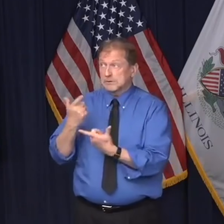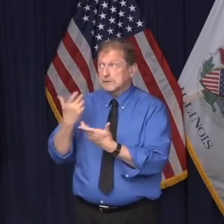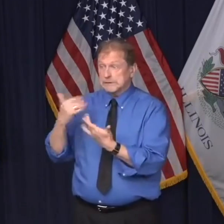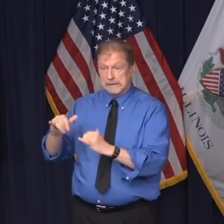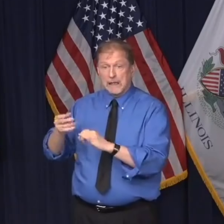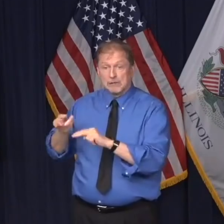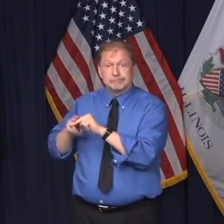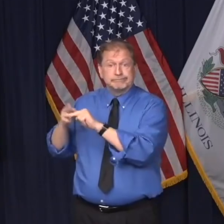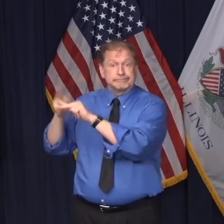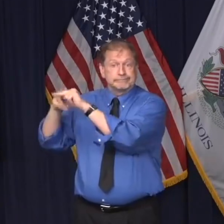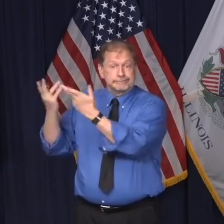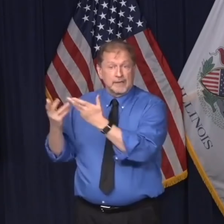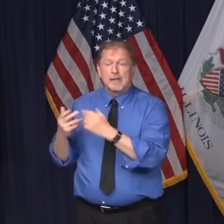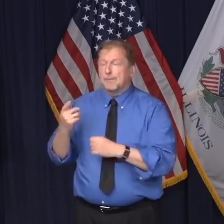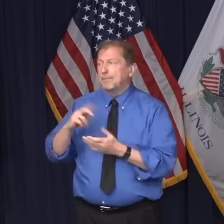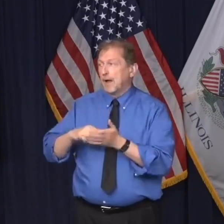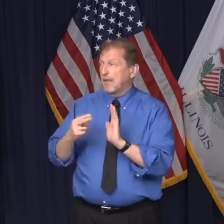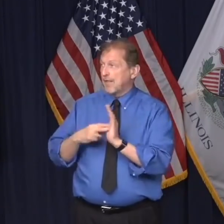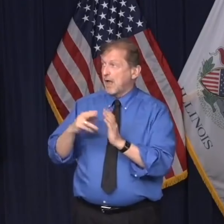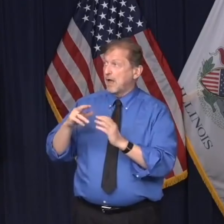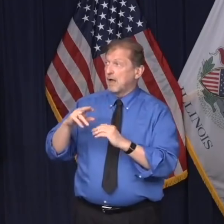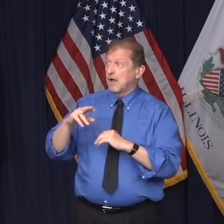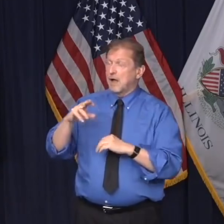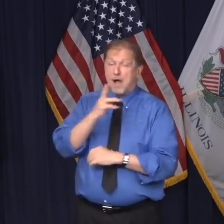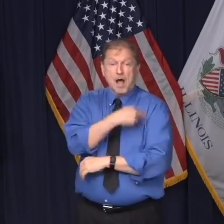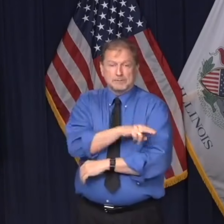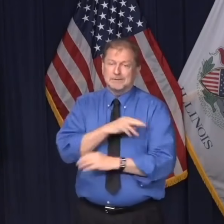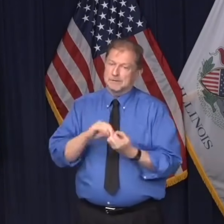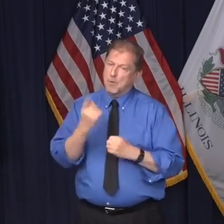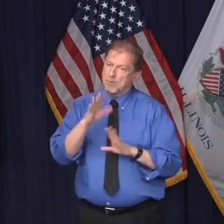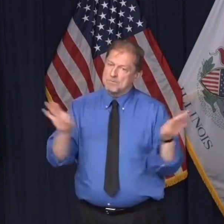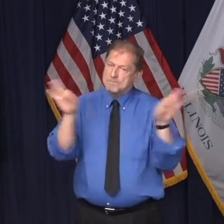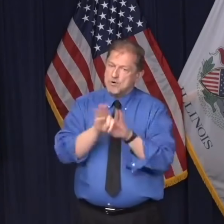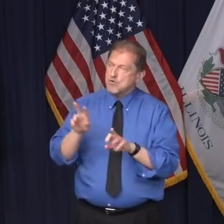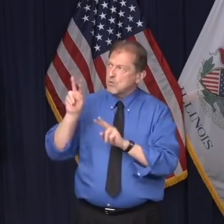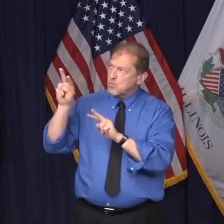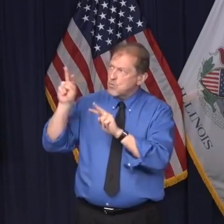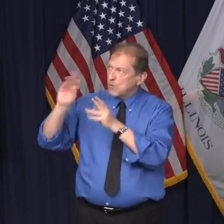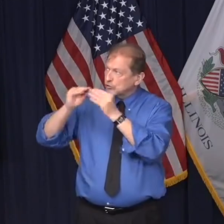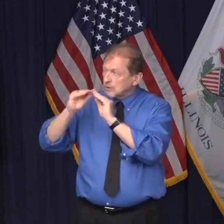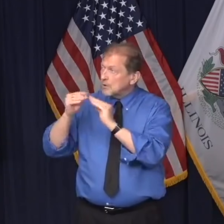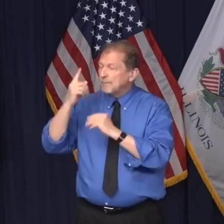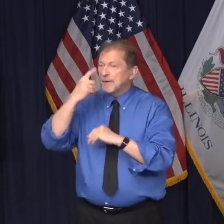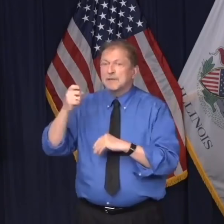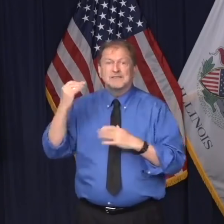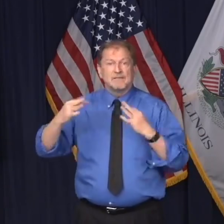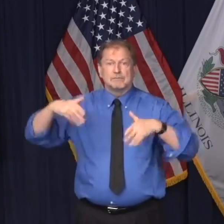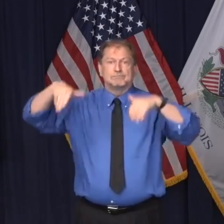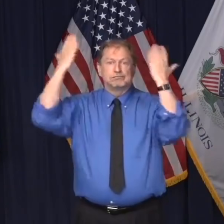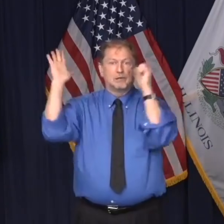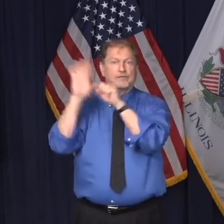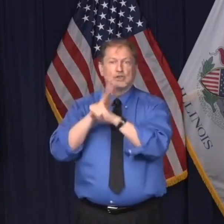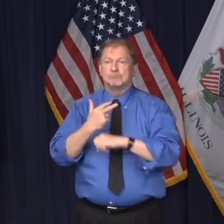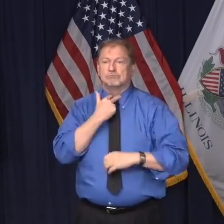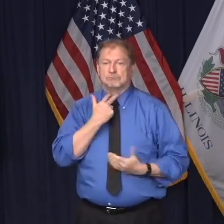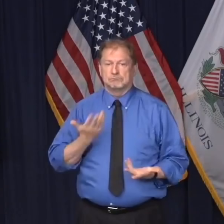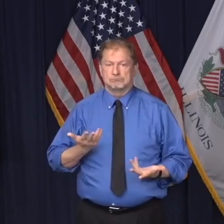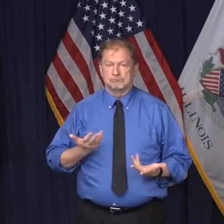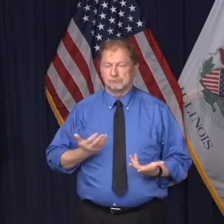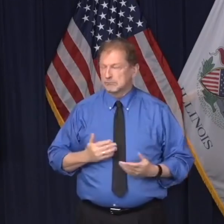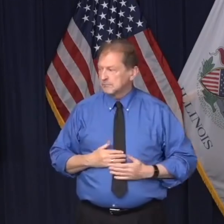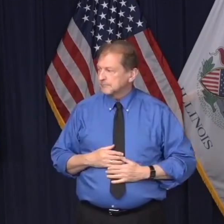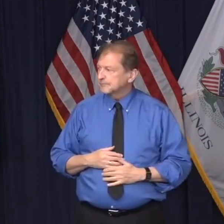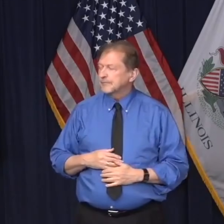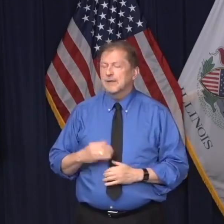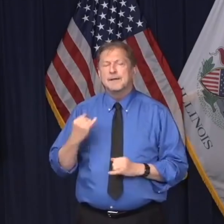very important, maybe the most important measure here, because you don't want to have your hospitals overrun with cases. All right, Molly from Peoria